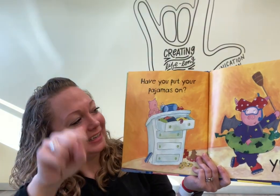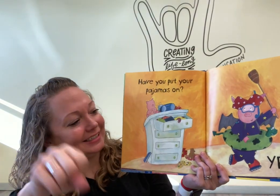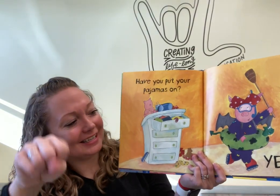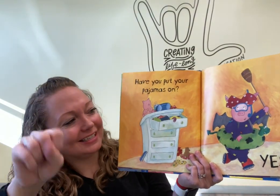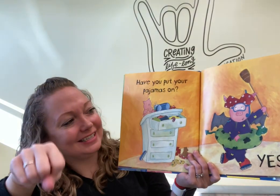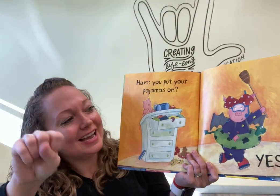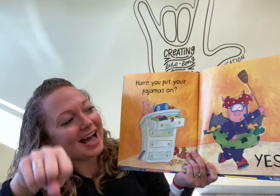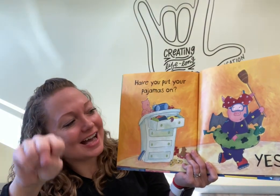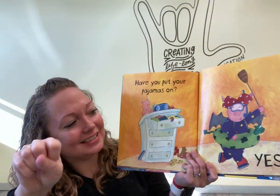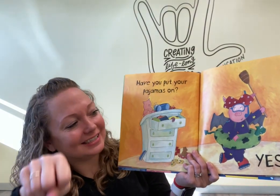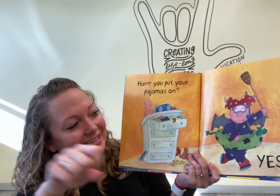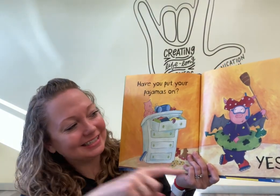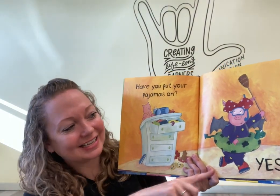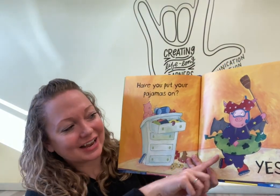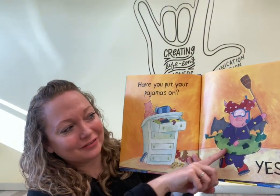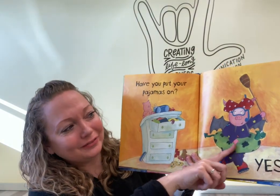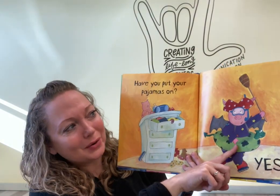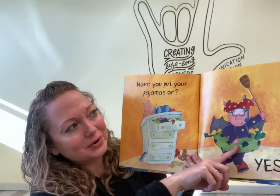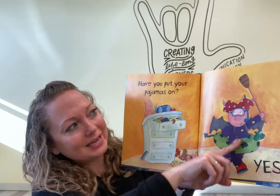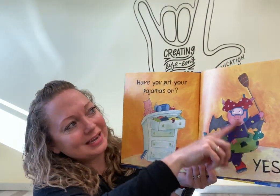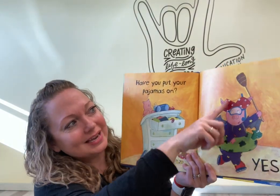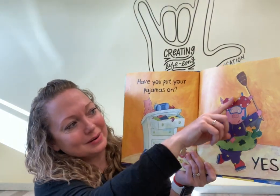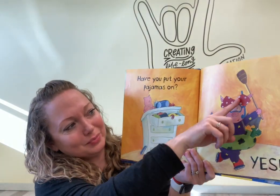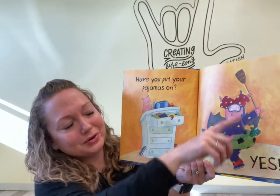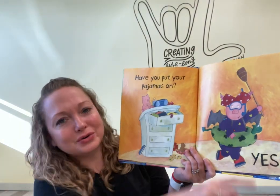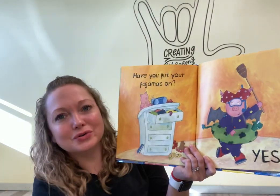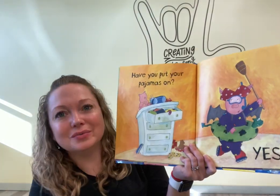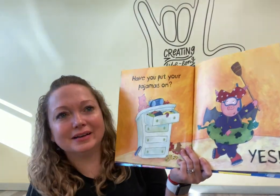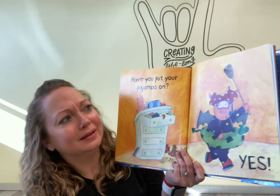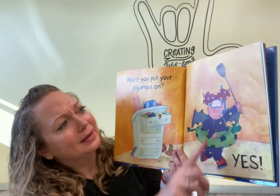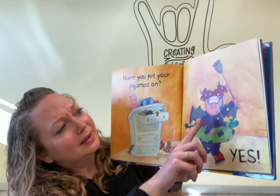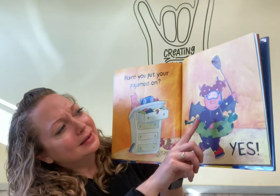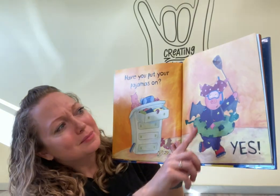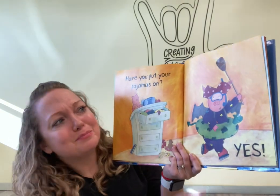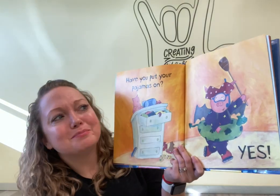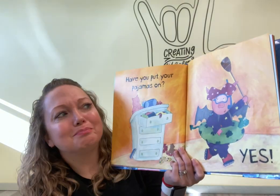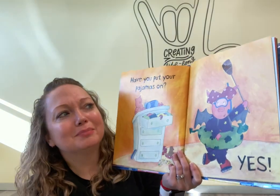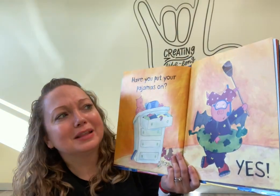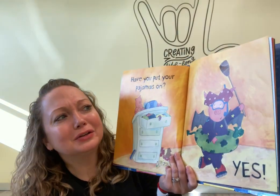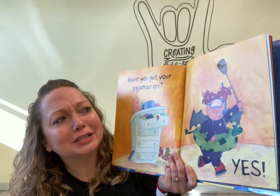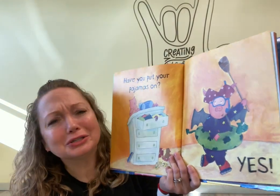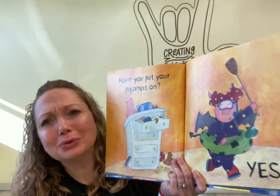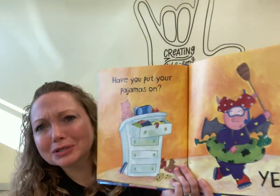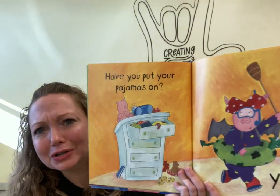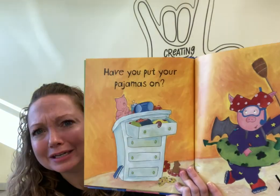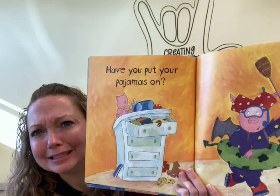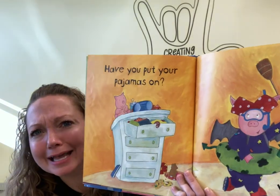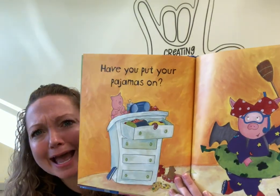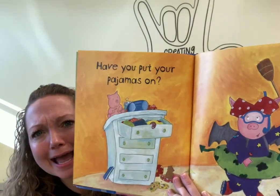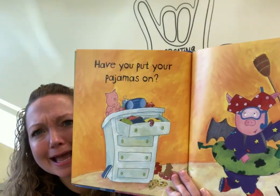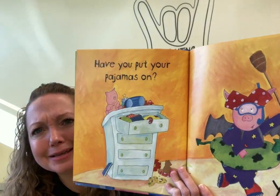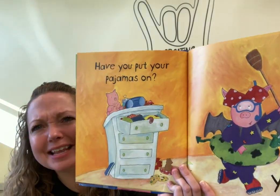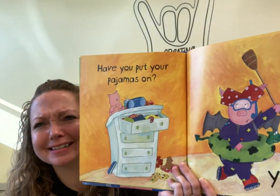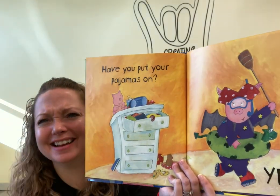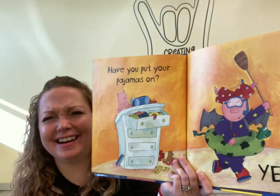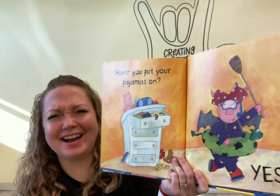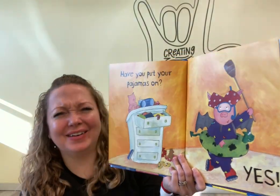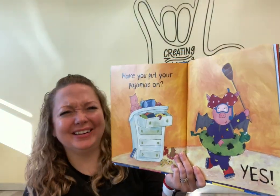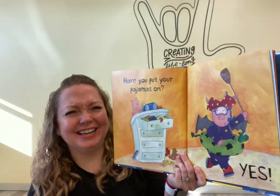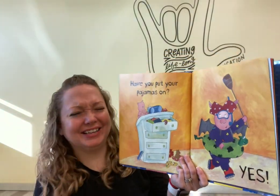says, yes, and he's got a floaty and a broom and looks like shorts on his head. That's not how we get dressed